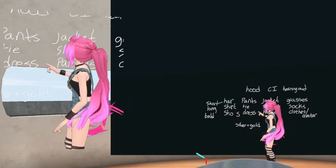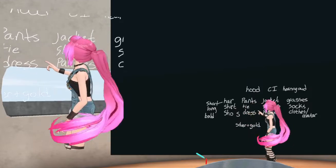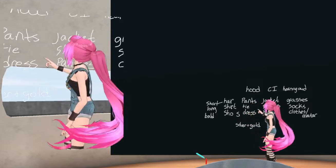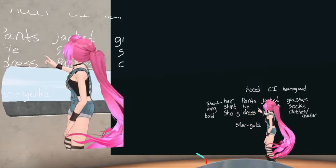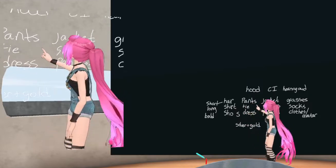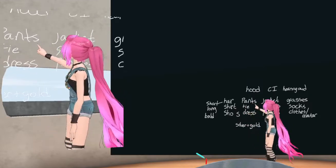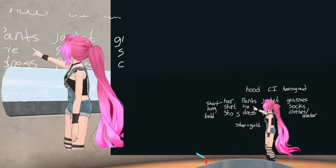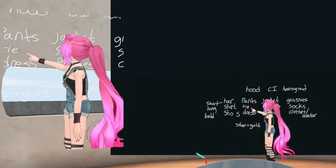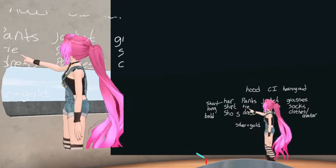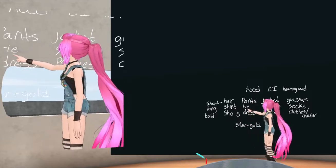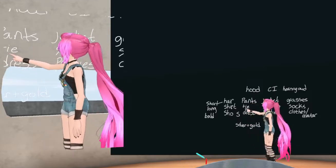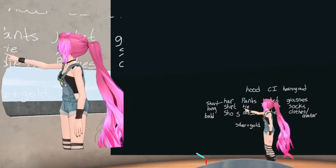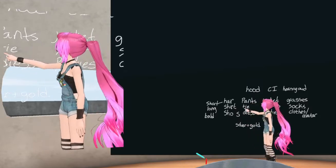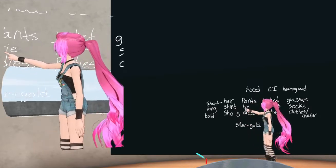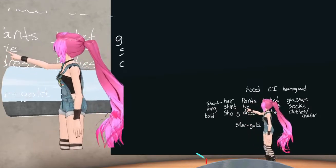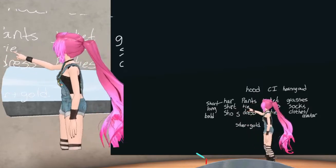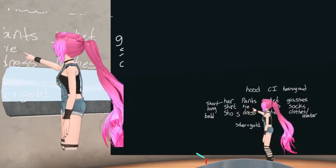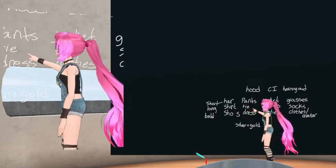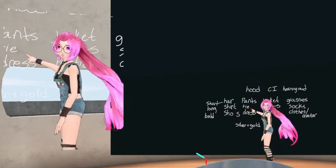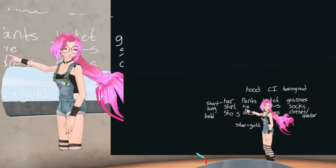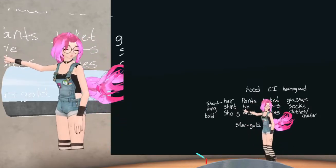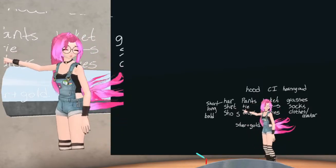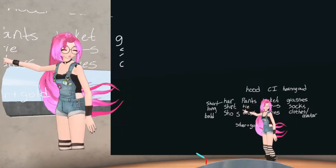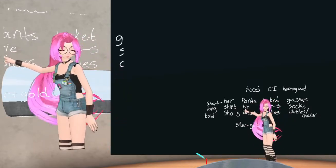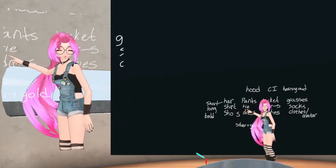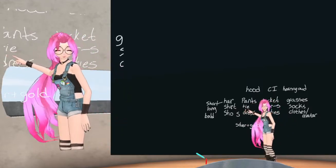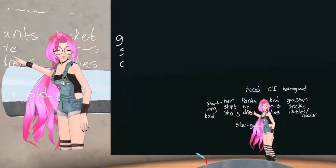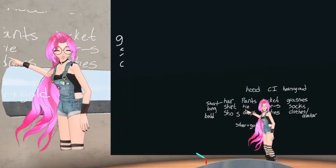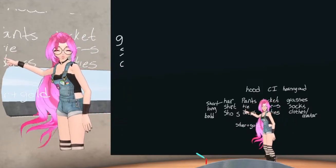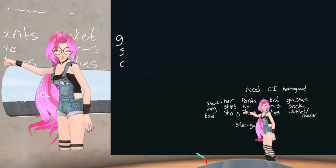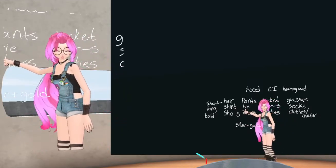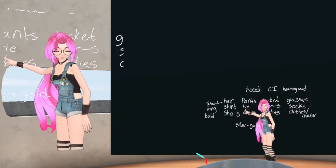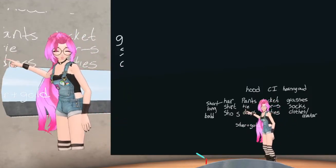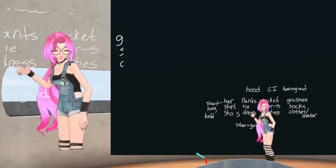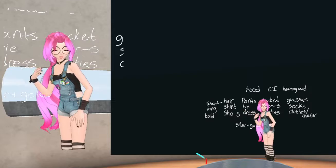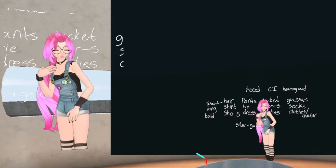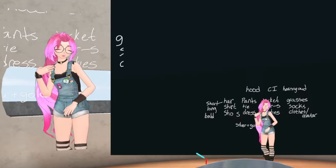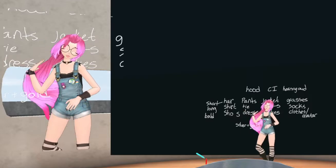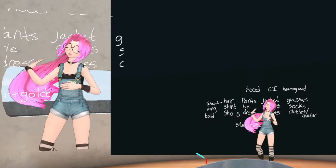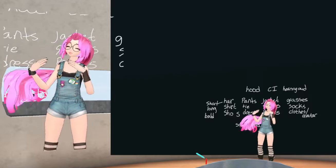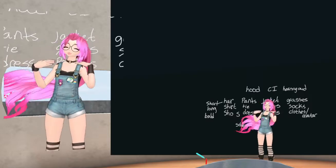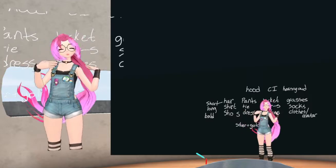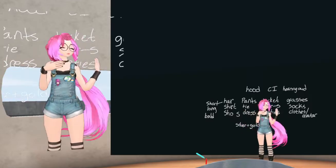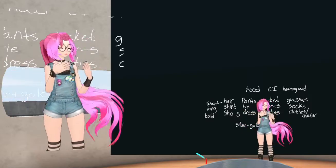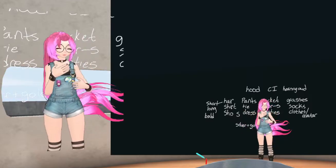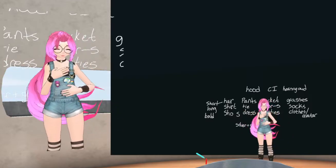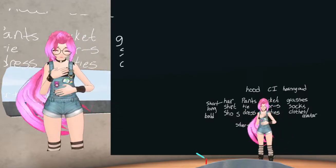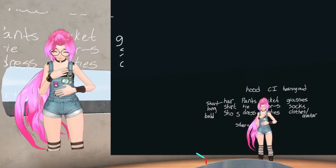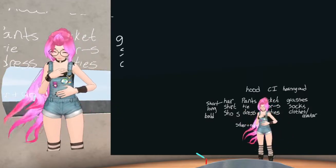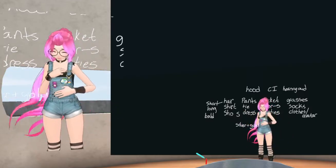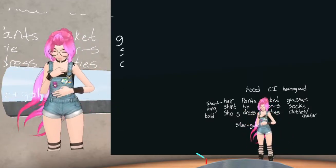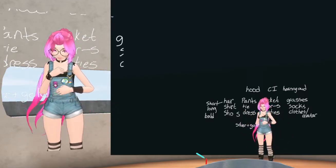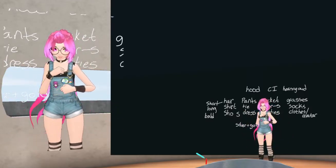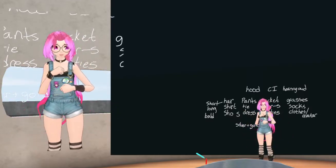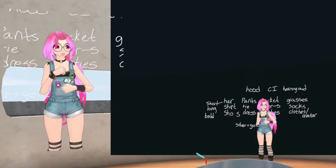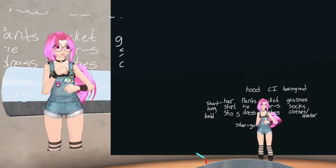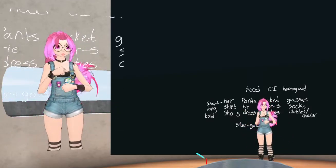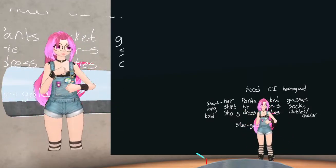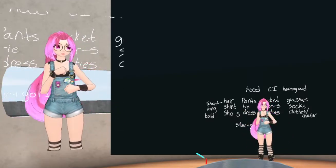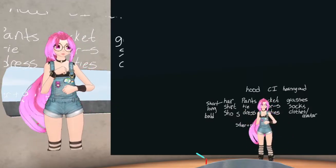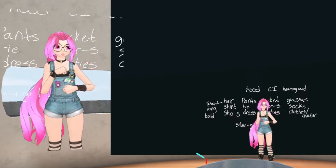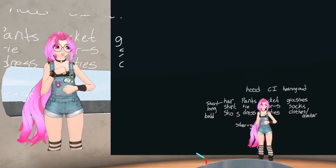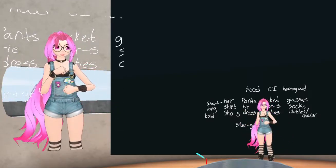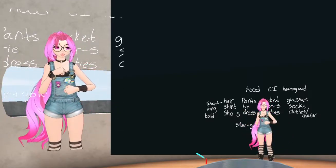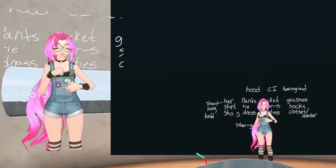and shorts and pants. And then tie. Tie, like a bow tie, is like literally